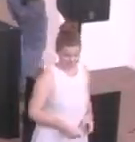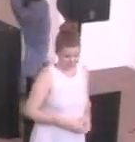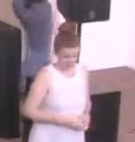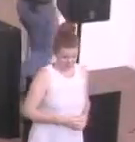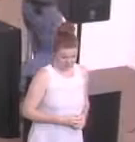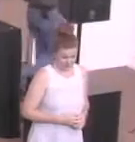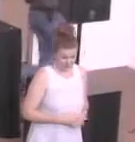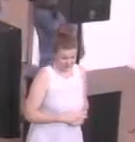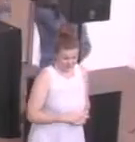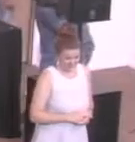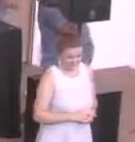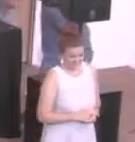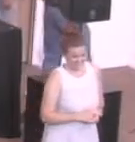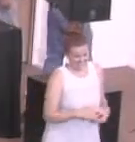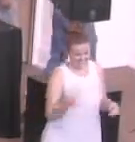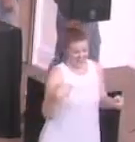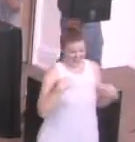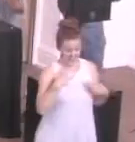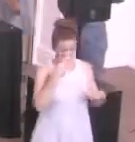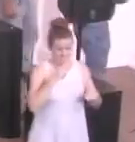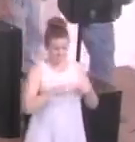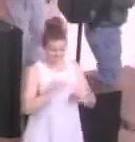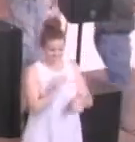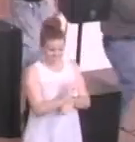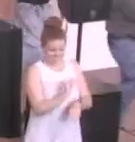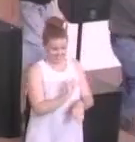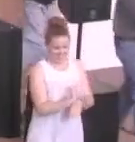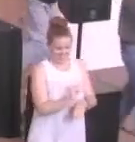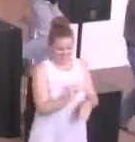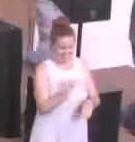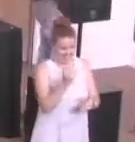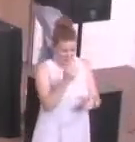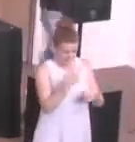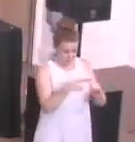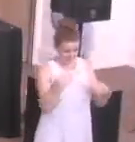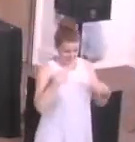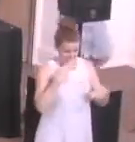You know what? We're going to have fun in church tonight. Is everybody ready to have some fun?